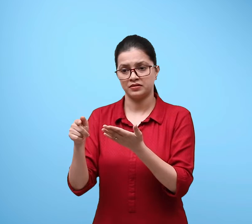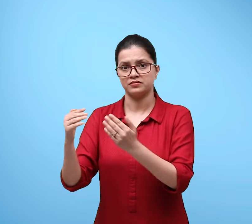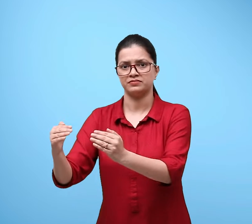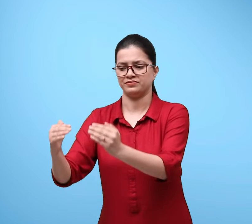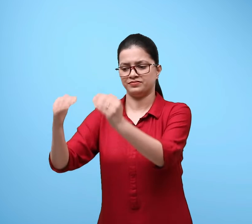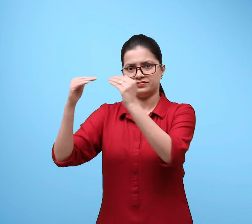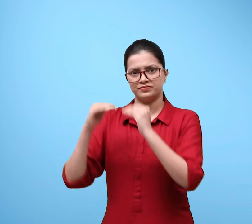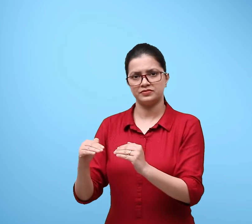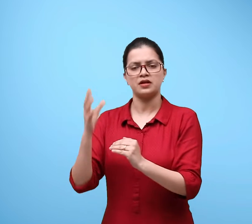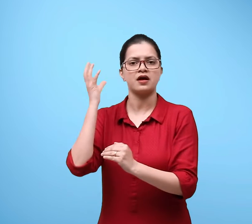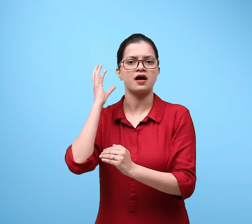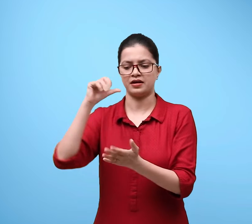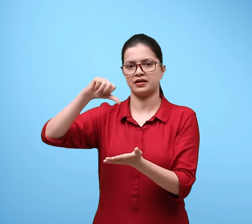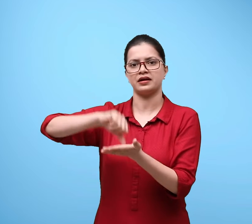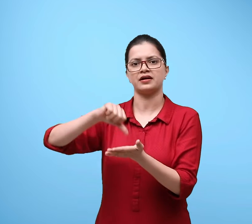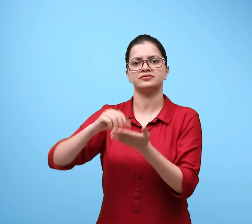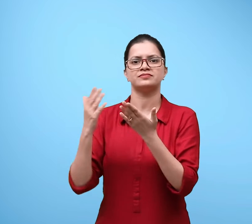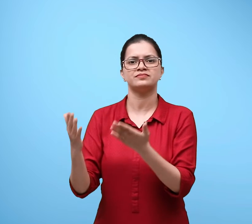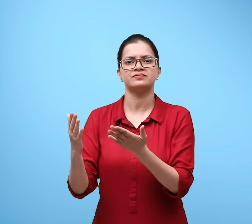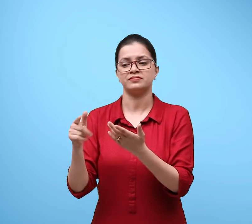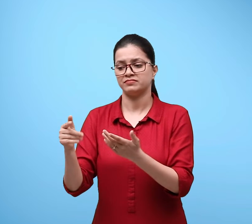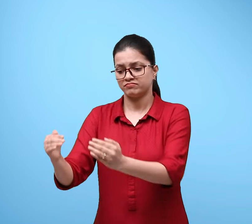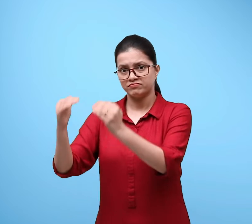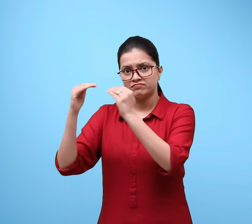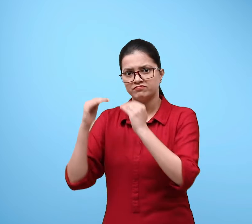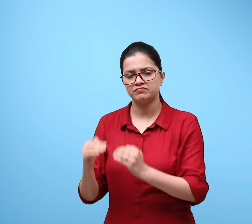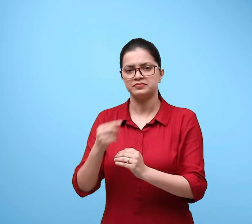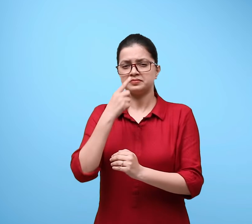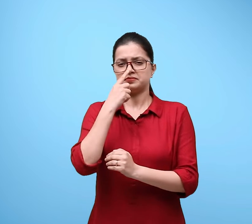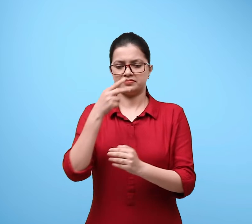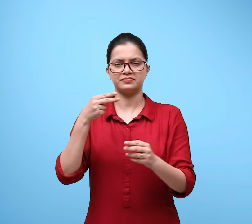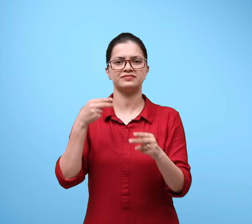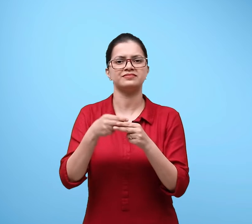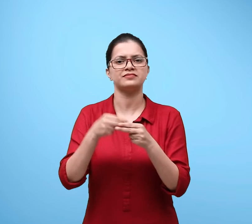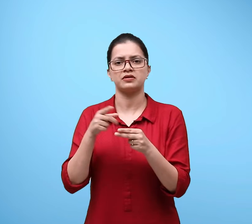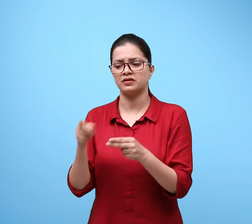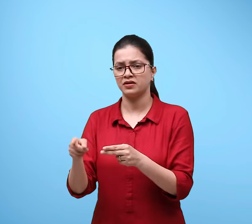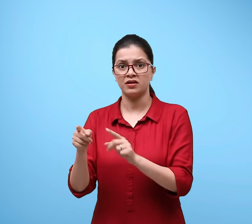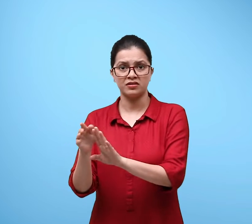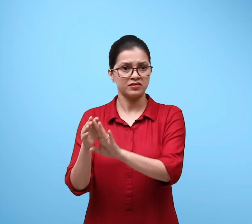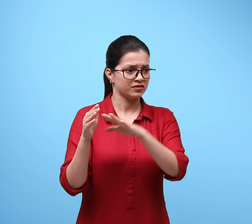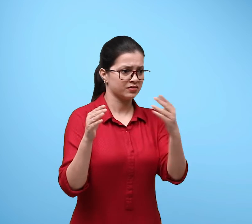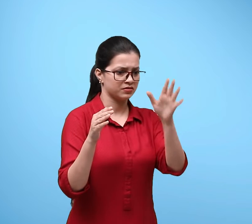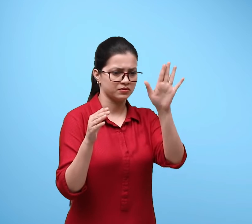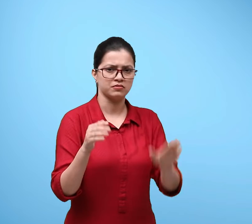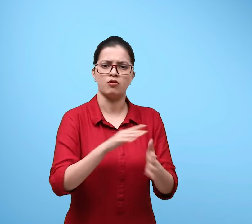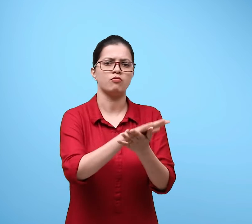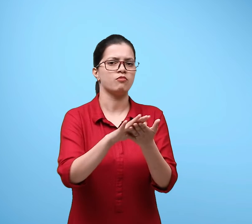coconut oil, kerosene. These are left for you. Observe